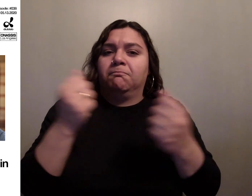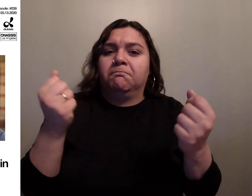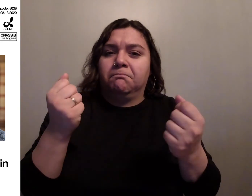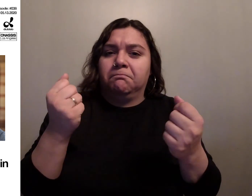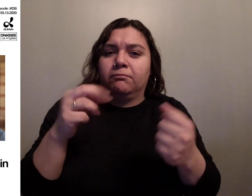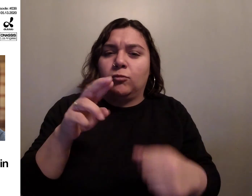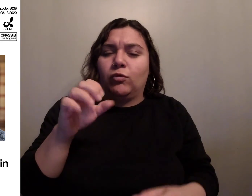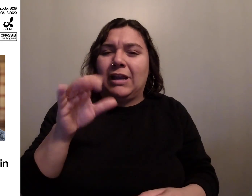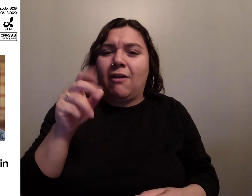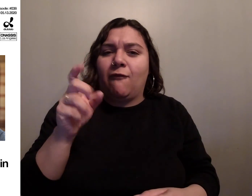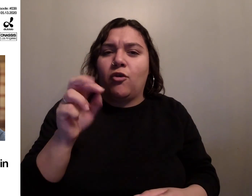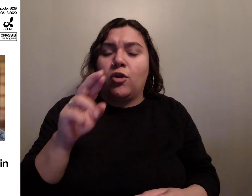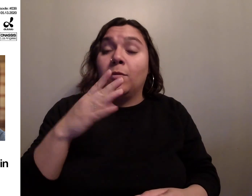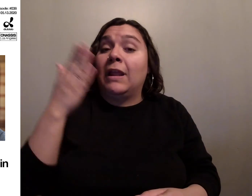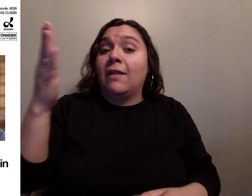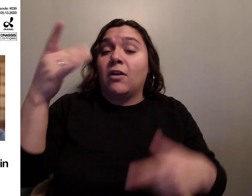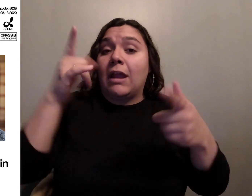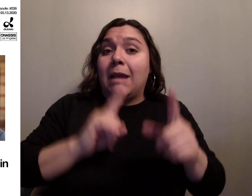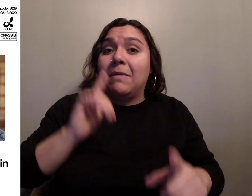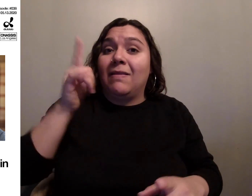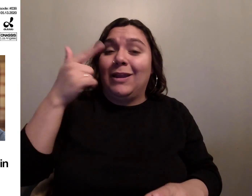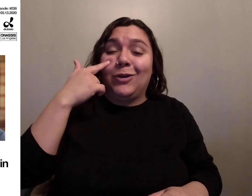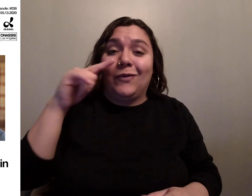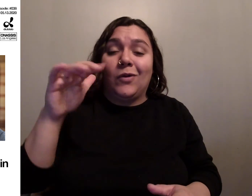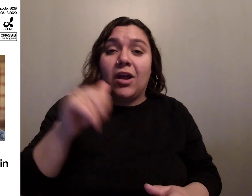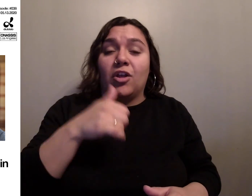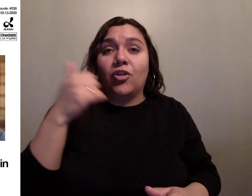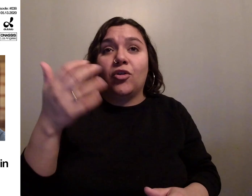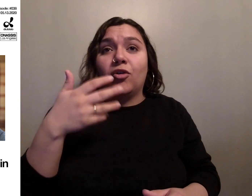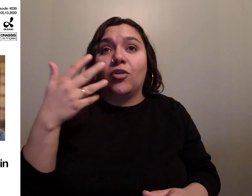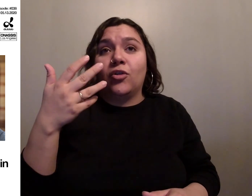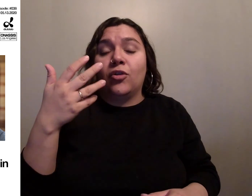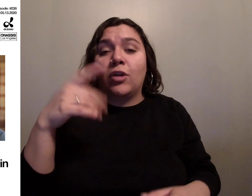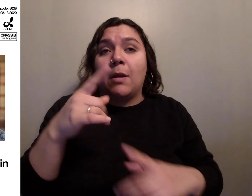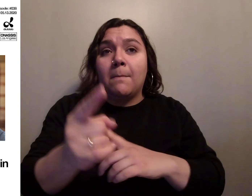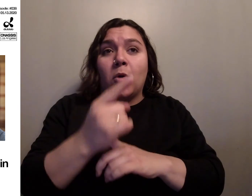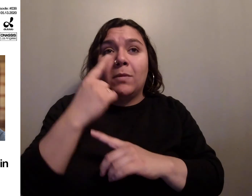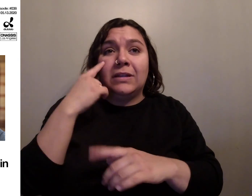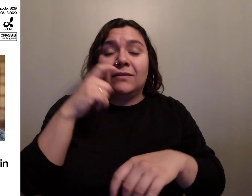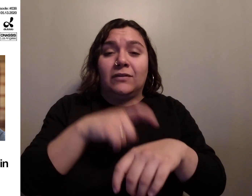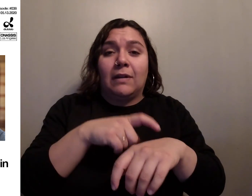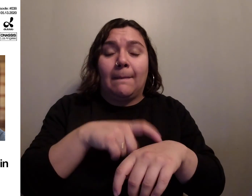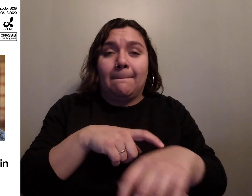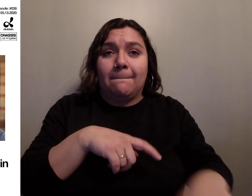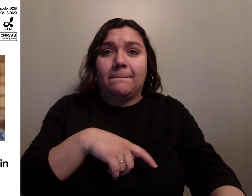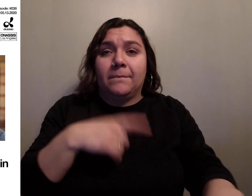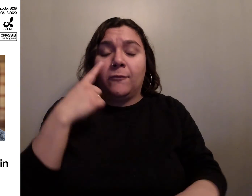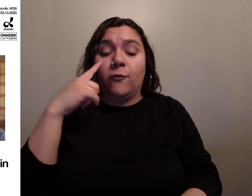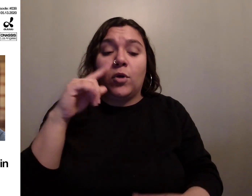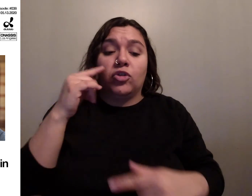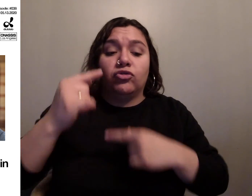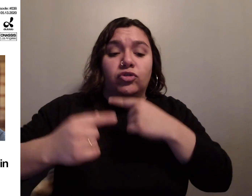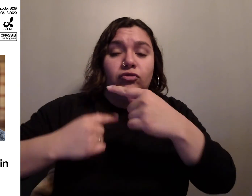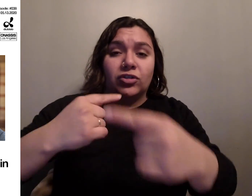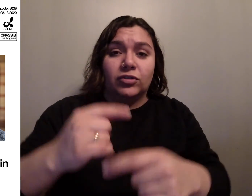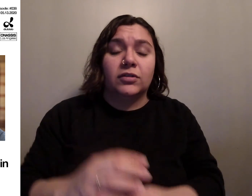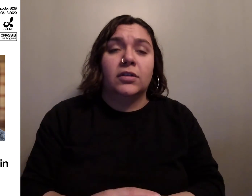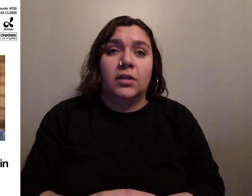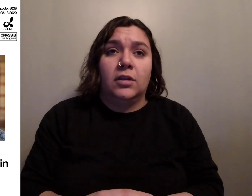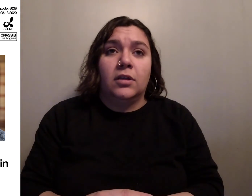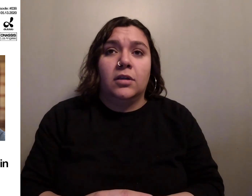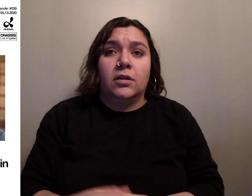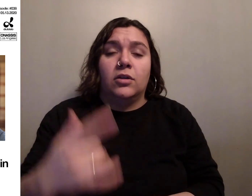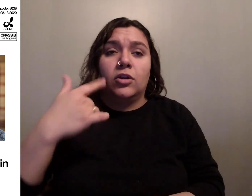help that recover so that it will be there in advance for other moments in